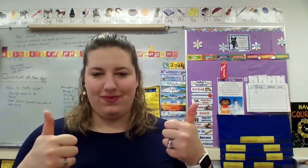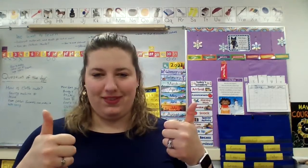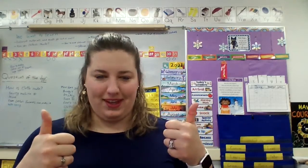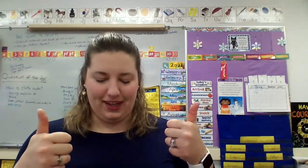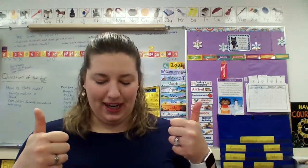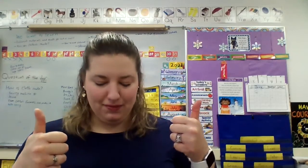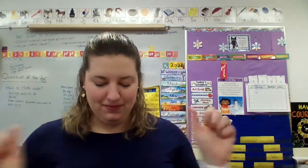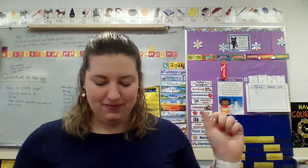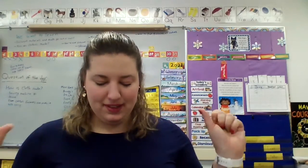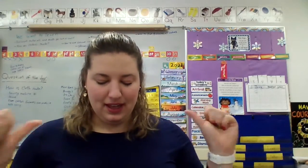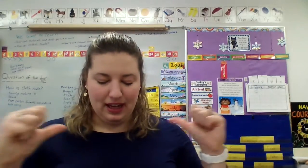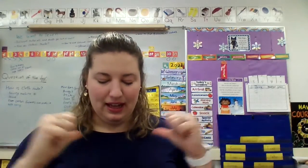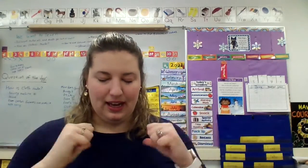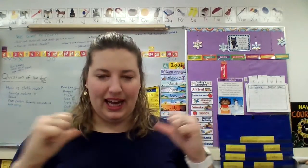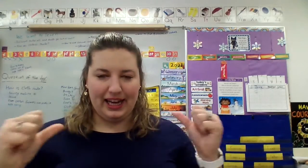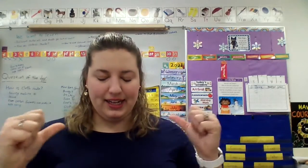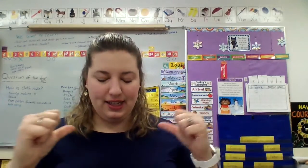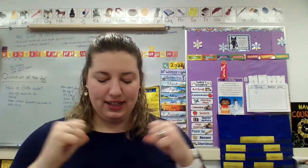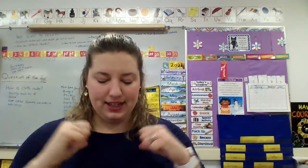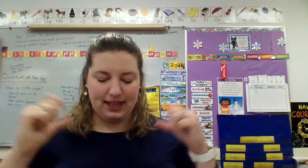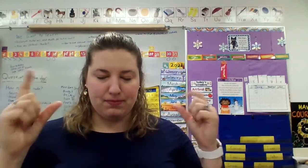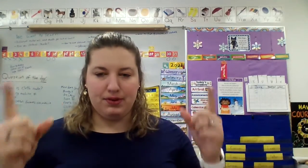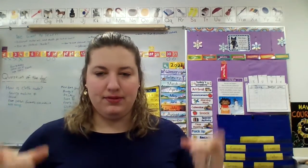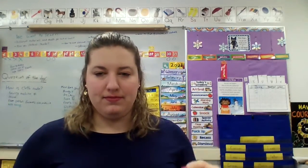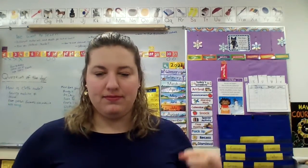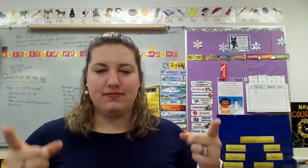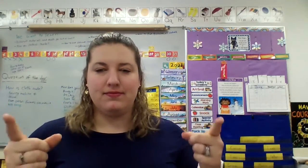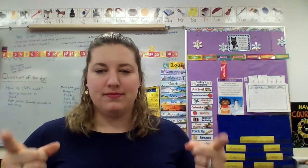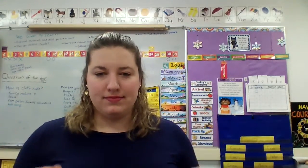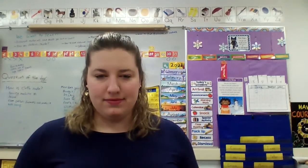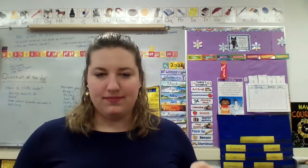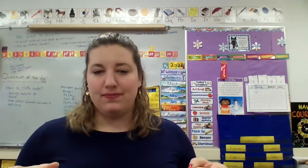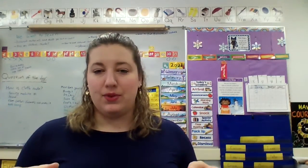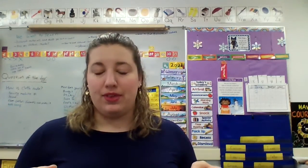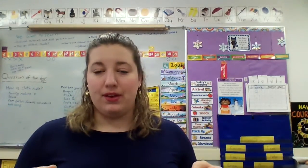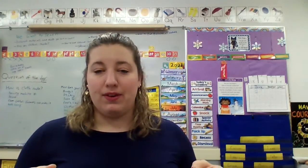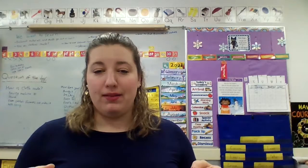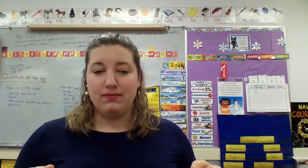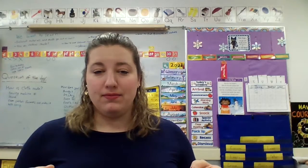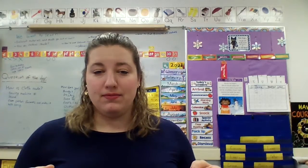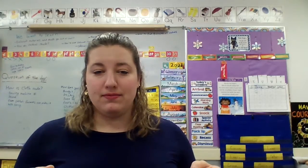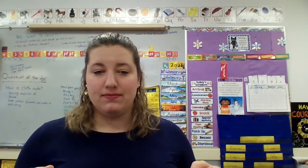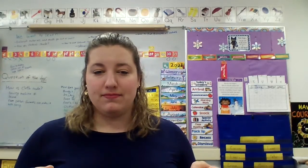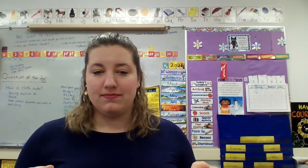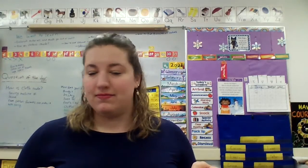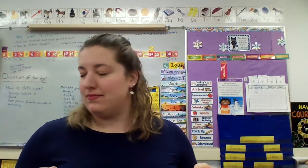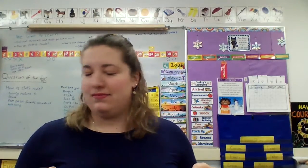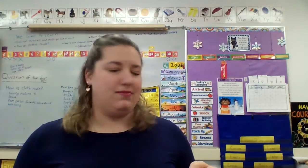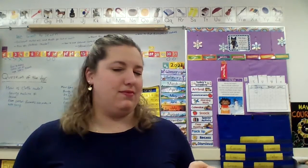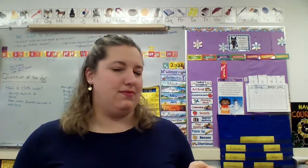Yep. Line, keep. Do they rhyme? No.